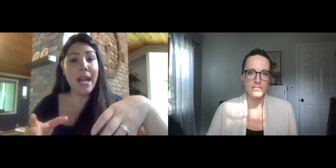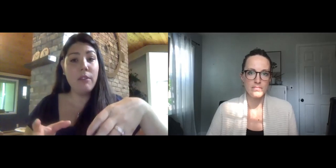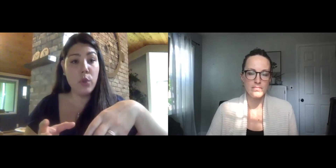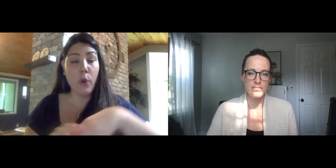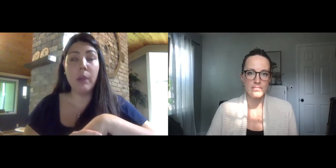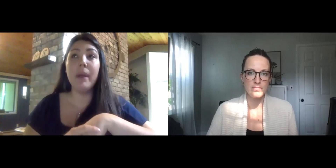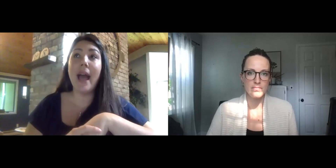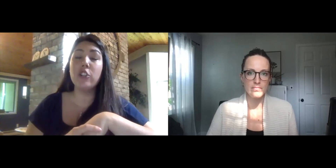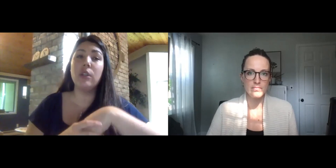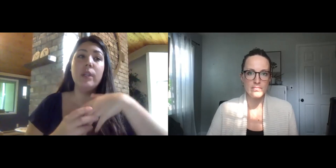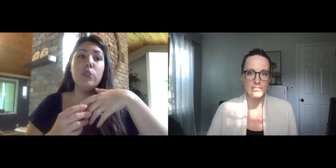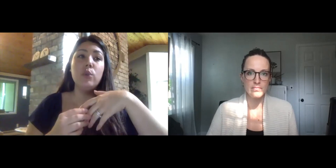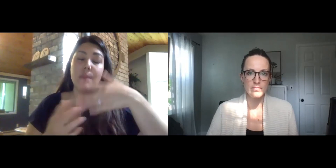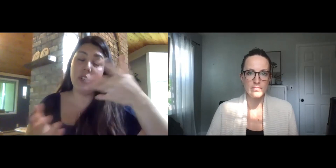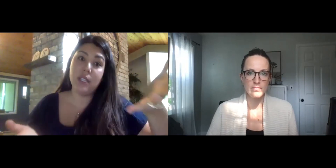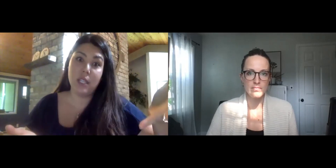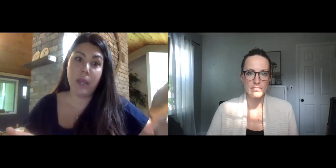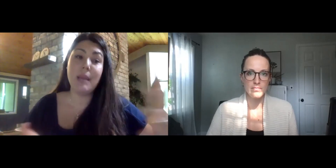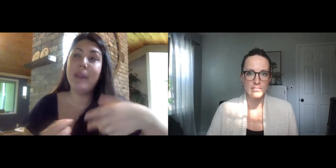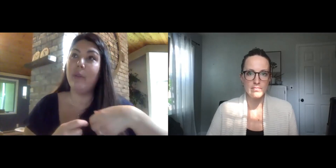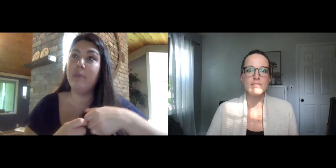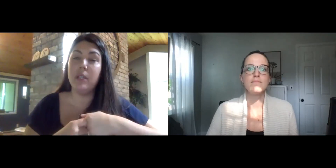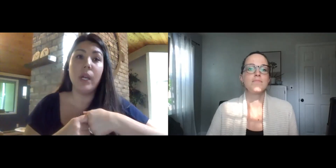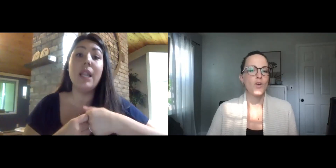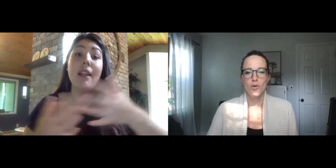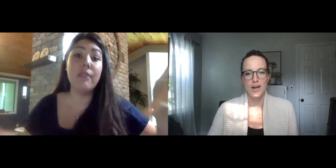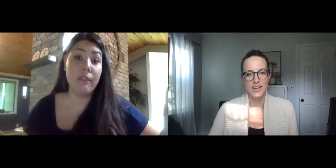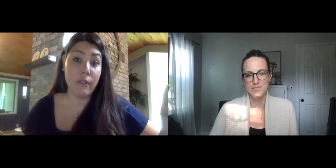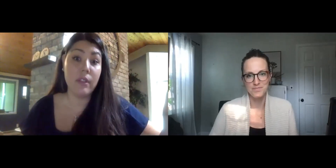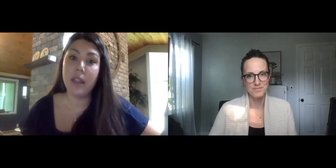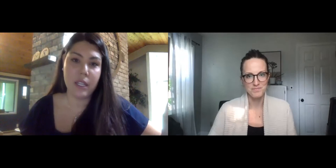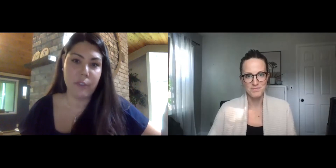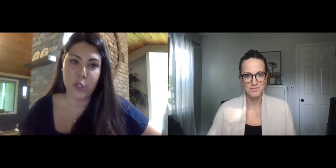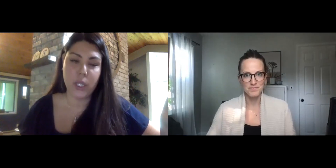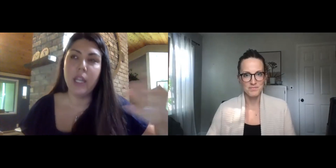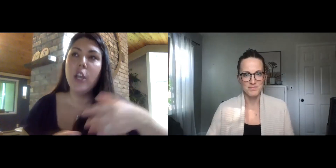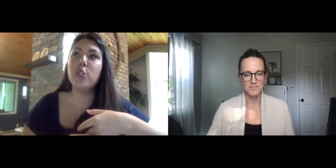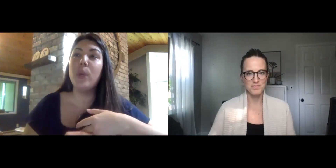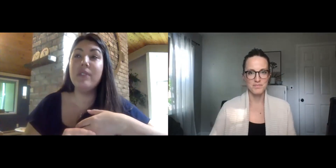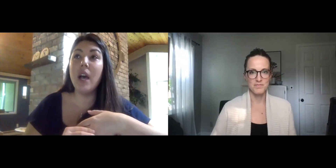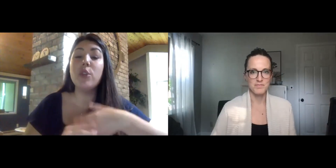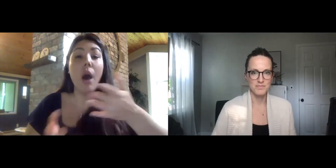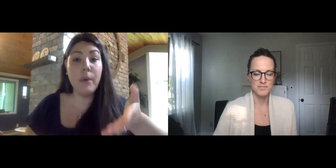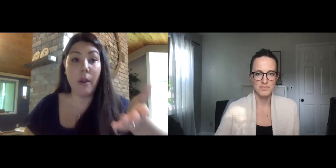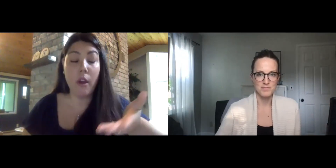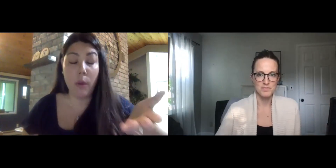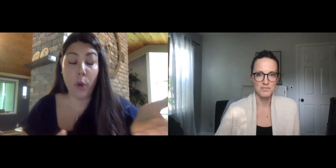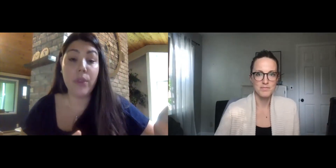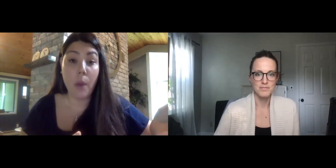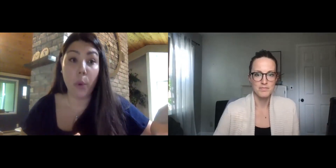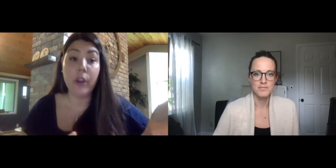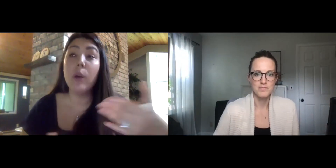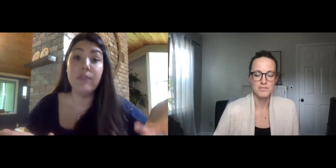based out of New York, but actually we do, especially since the pandemic, we've been doing a lot of things virtually. So our